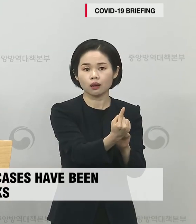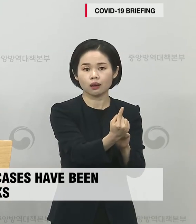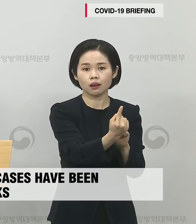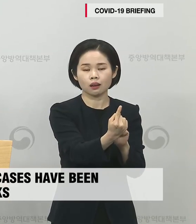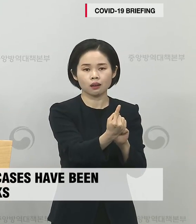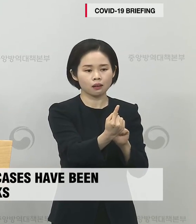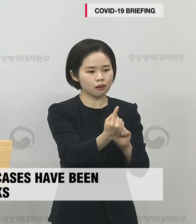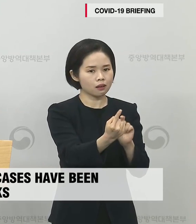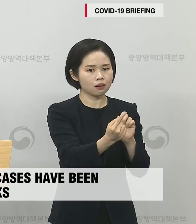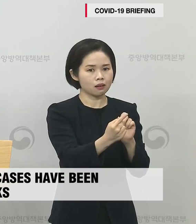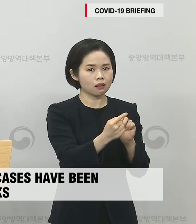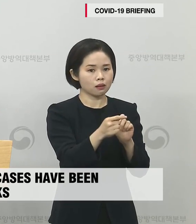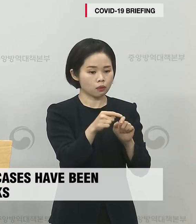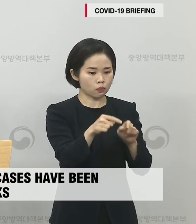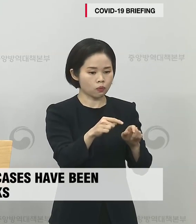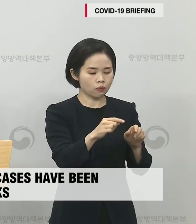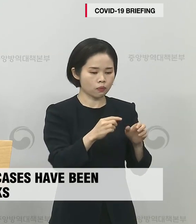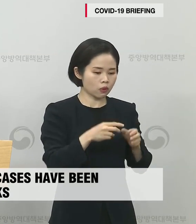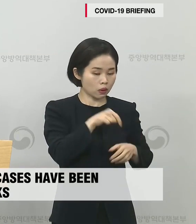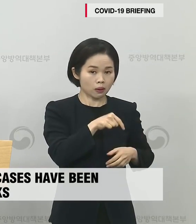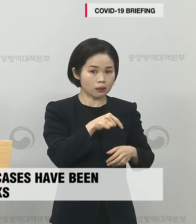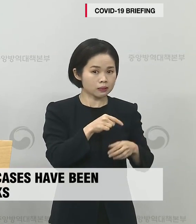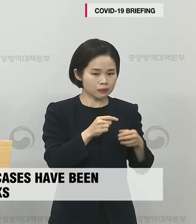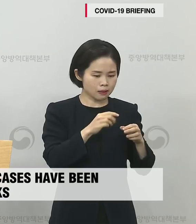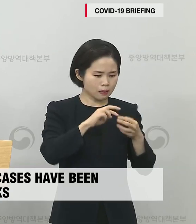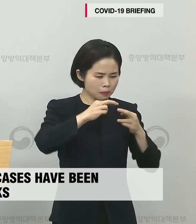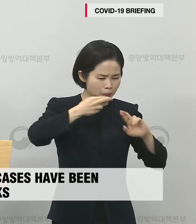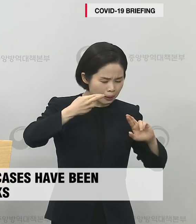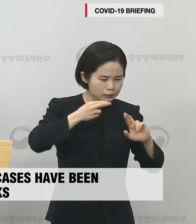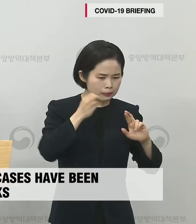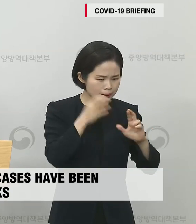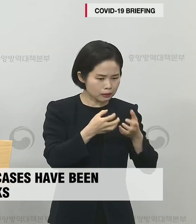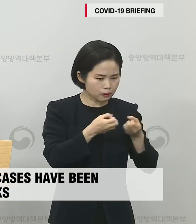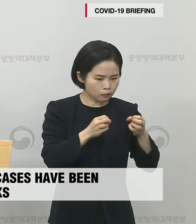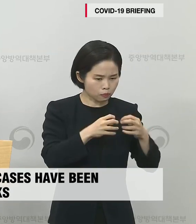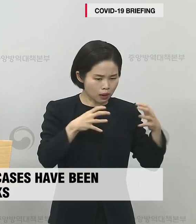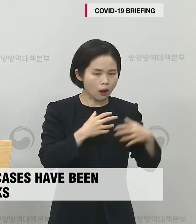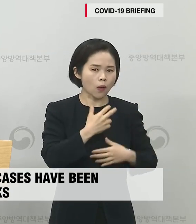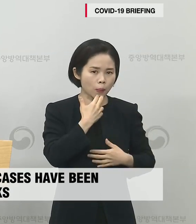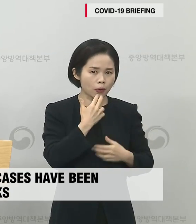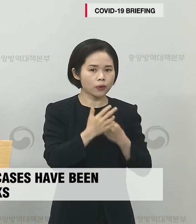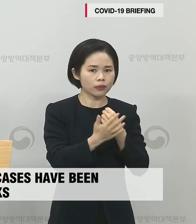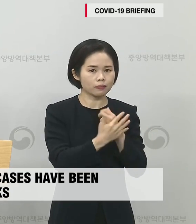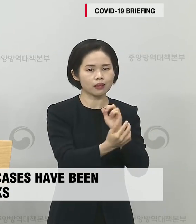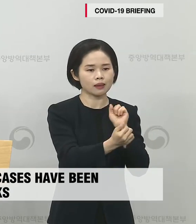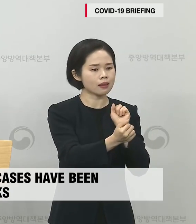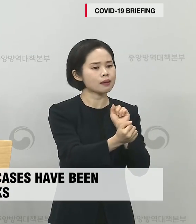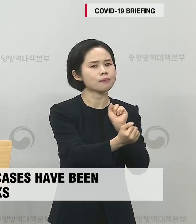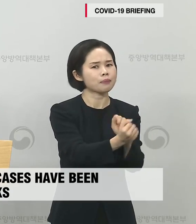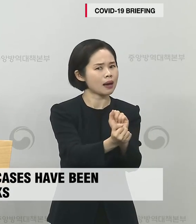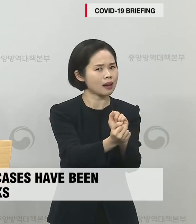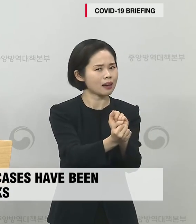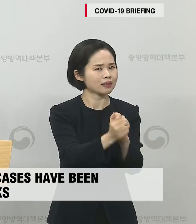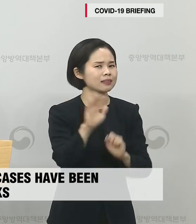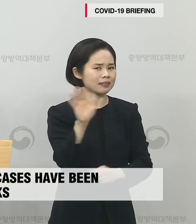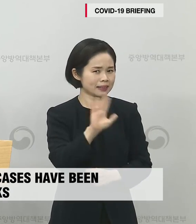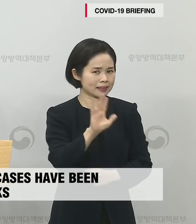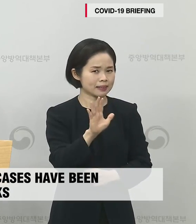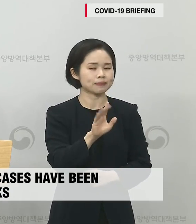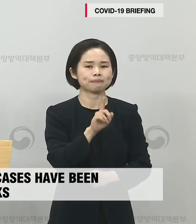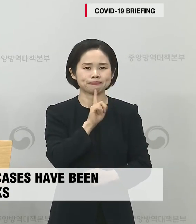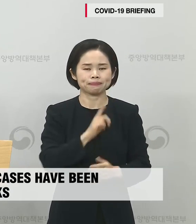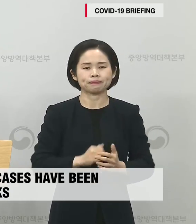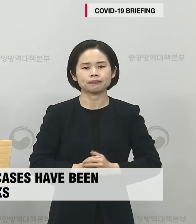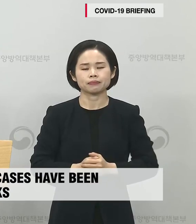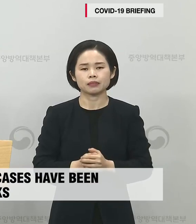the contacts and those who have been tested positive again have no virus being